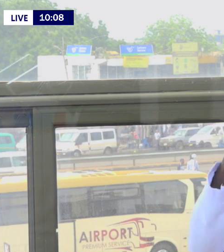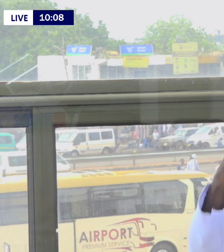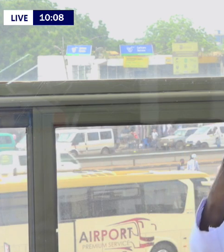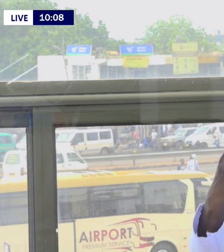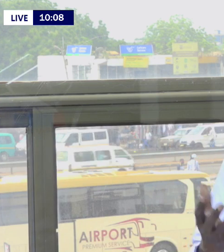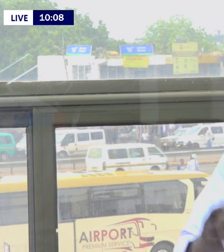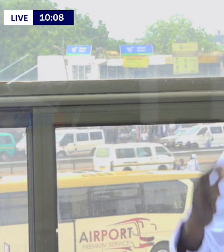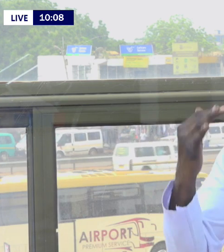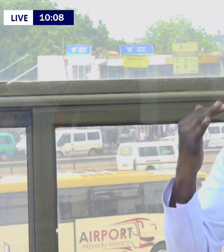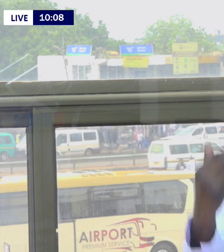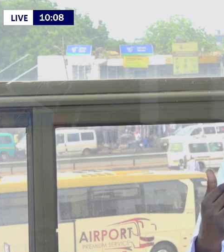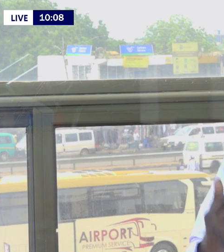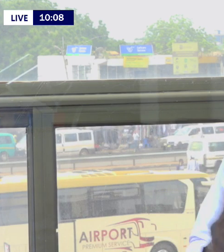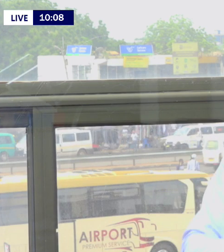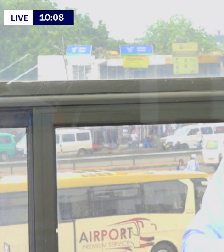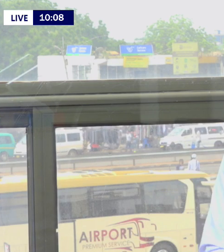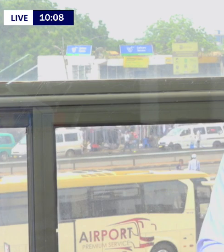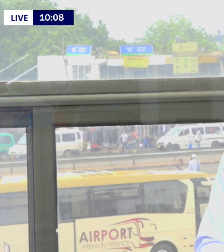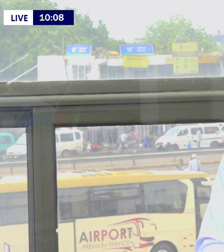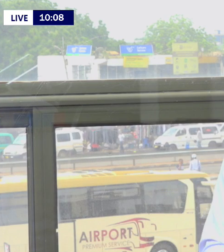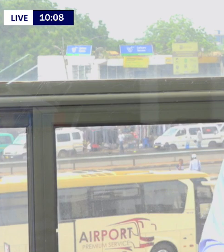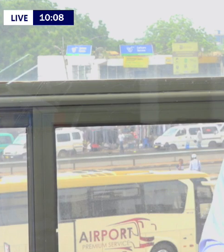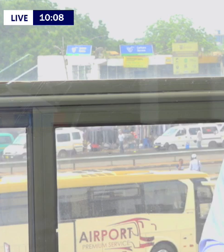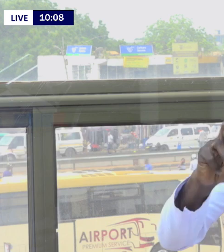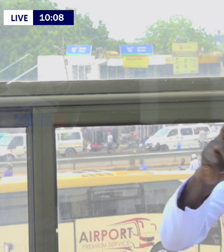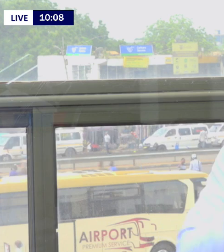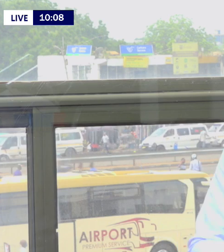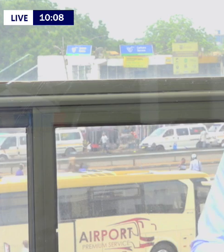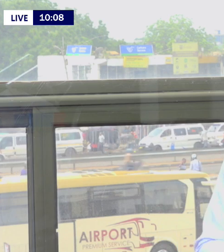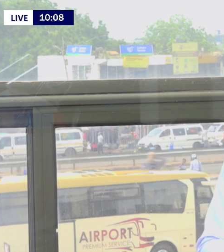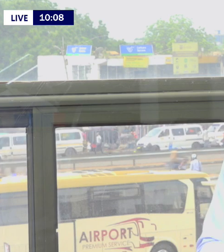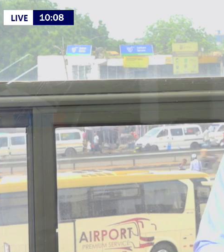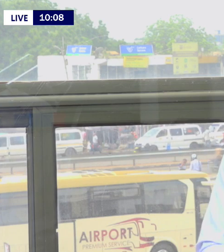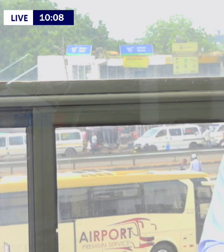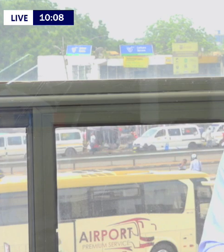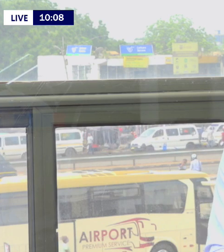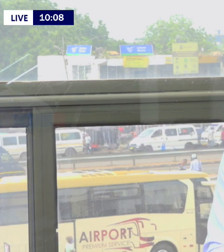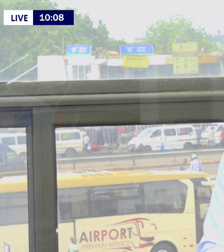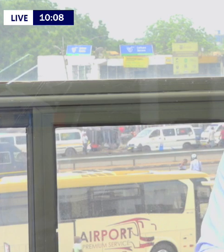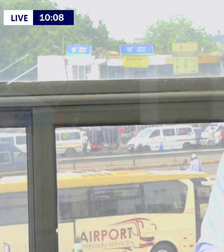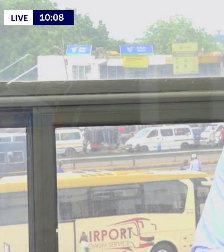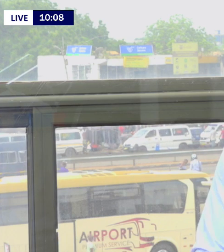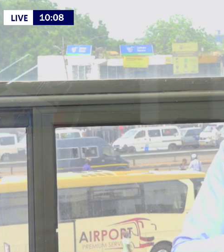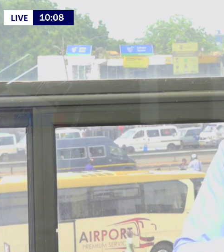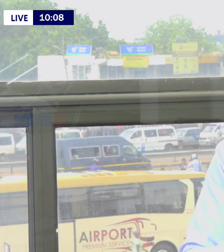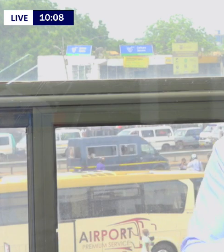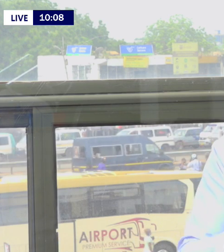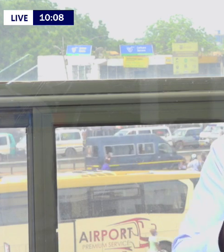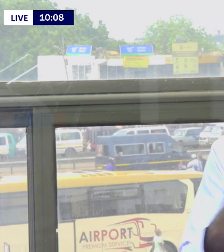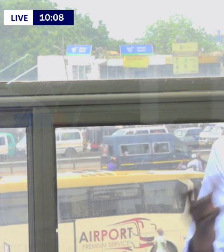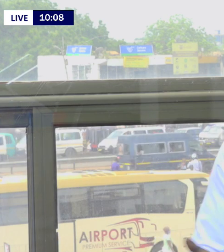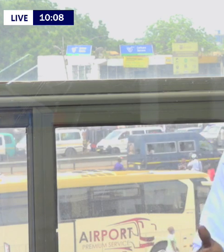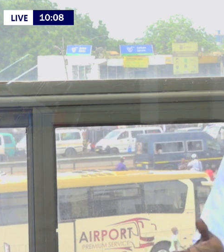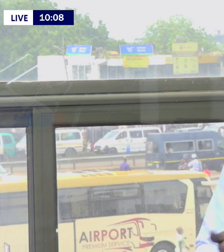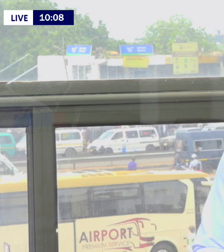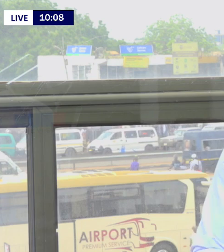me fa me nsa nke ka manim medim nsa be ka manim a se me wo hro me nsa ana me di hand sanitizer yi be fa me nsa hand sanitizer no